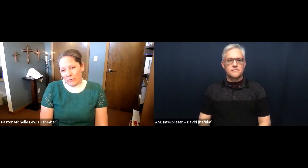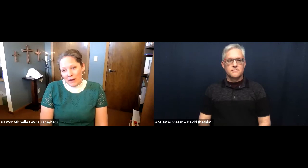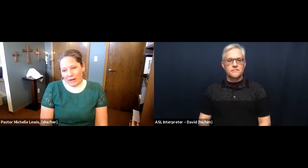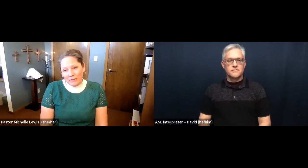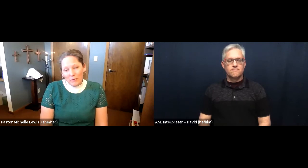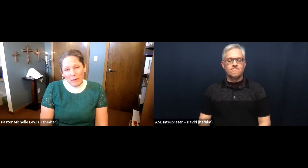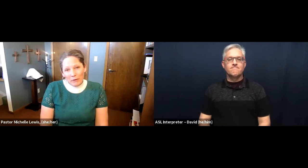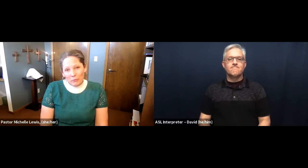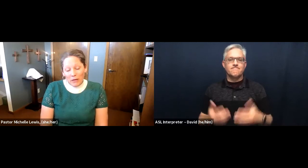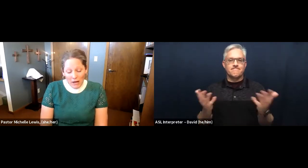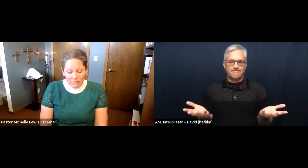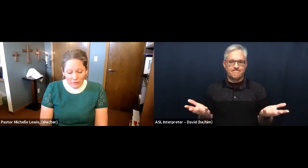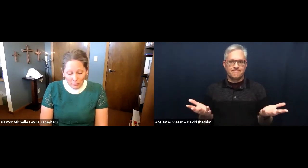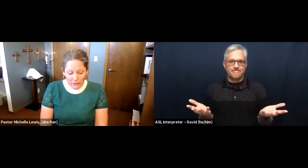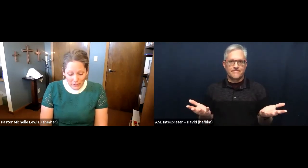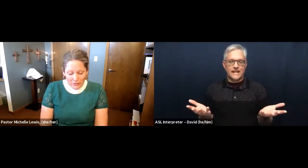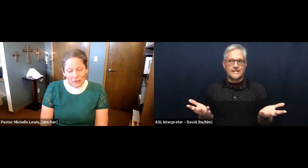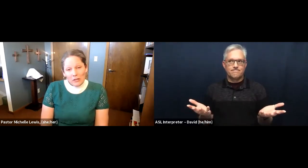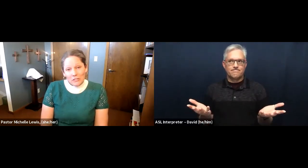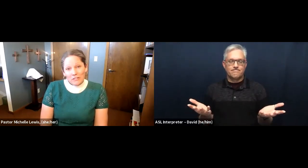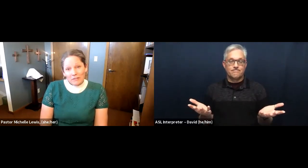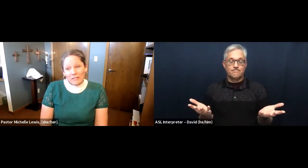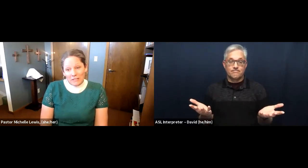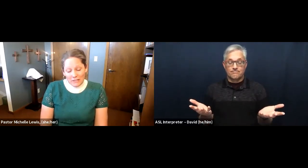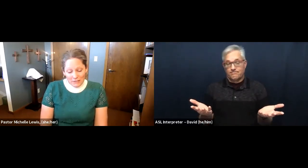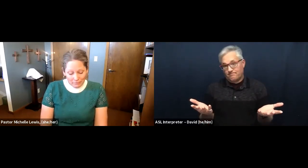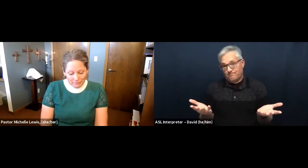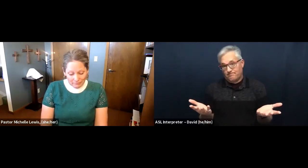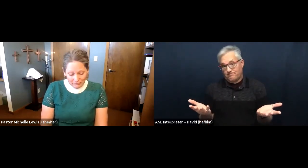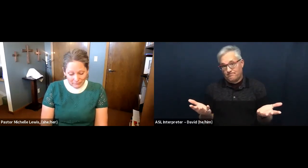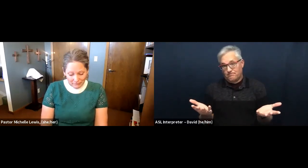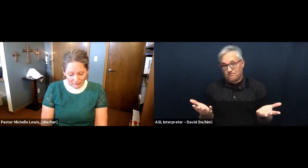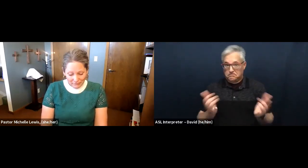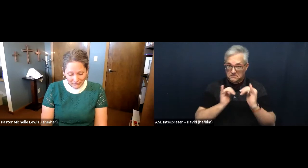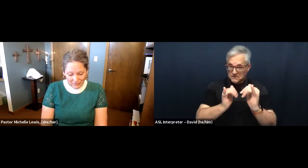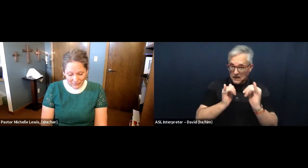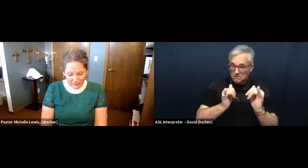So I don't know about you, but I feel pretty discouraged these days.